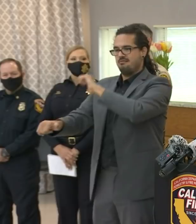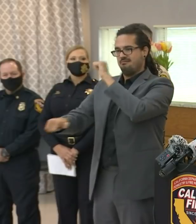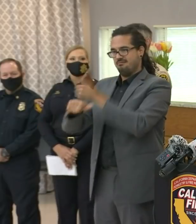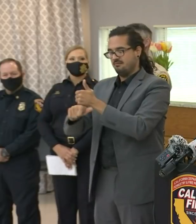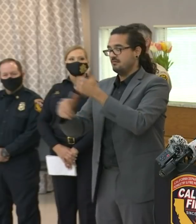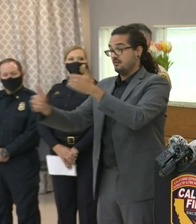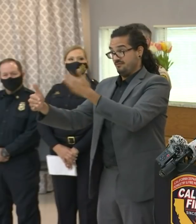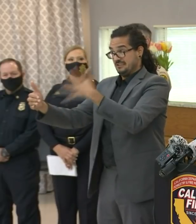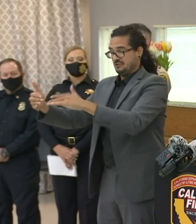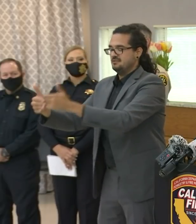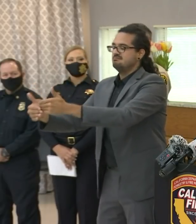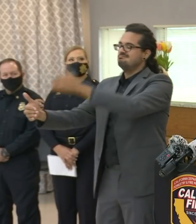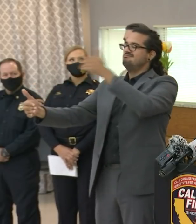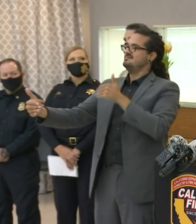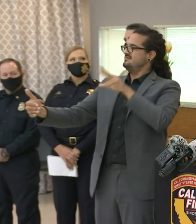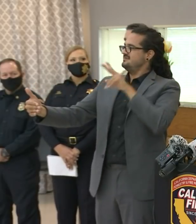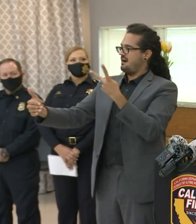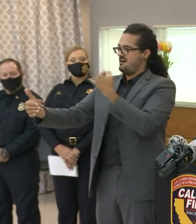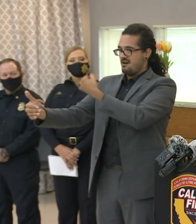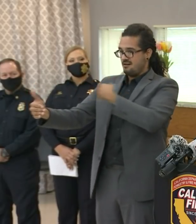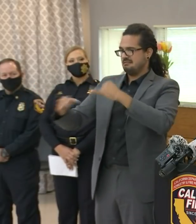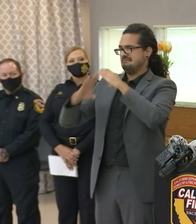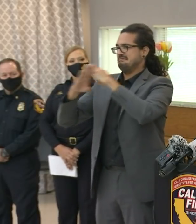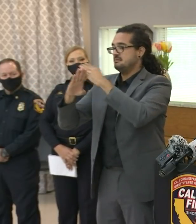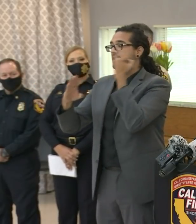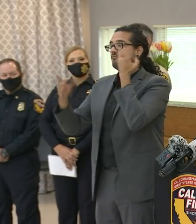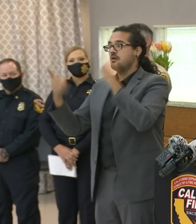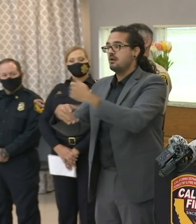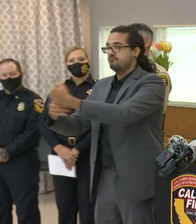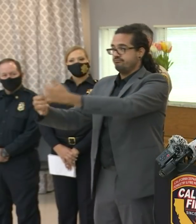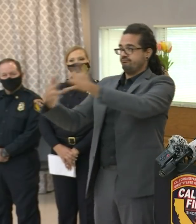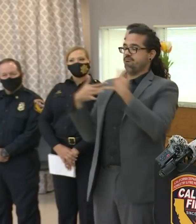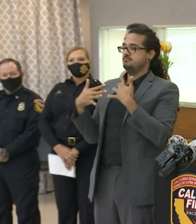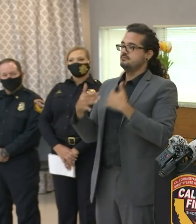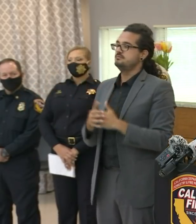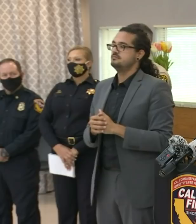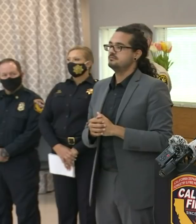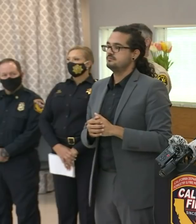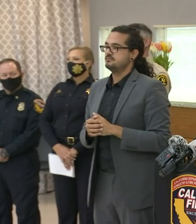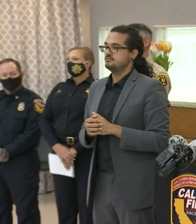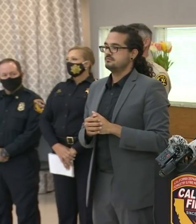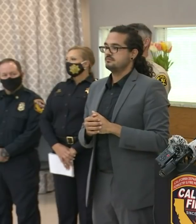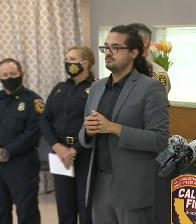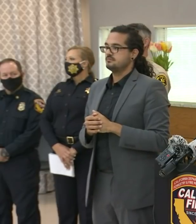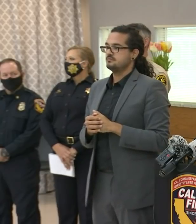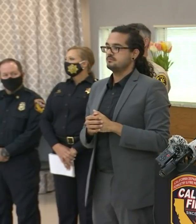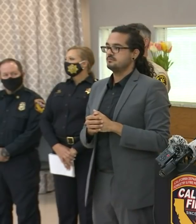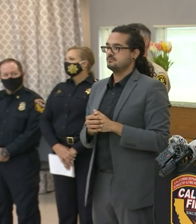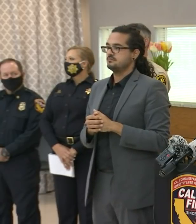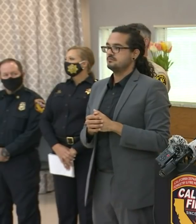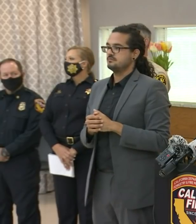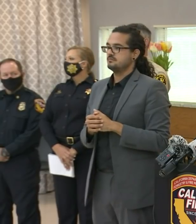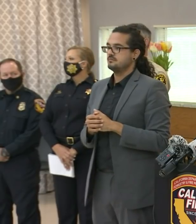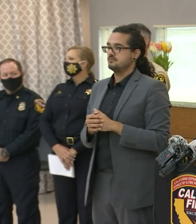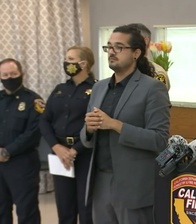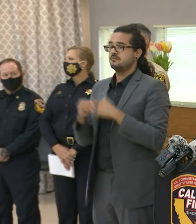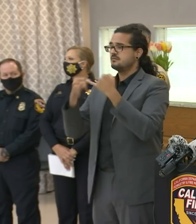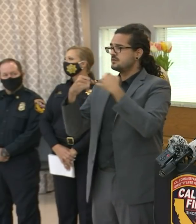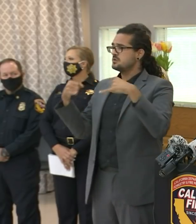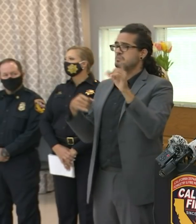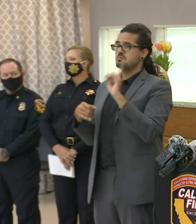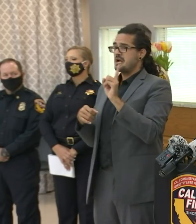line right above that. So that line is constructed from Highway 1 over to Highway 9,